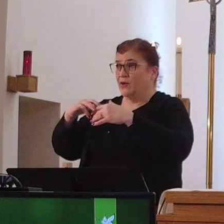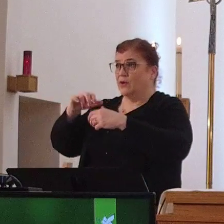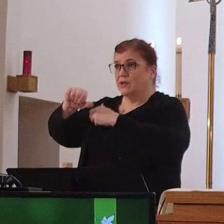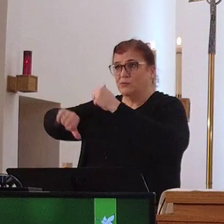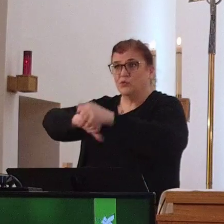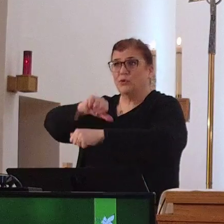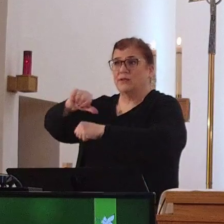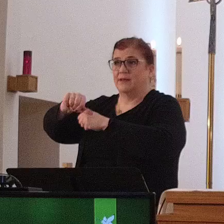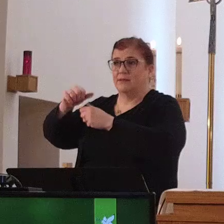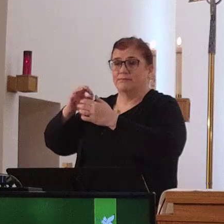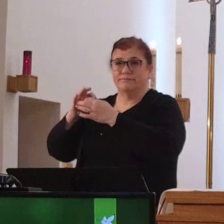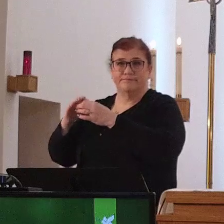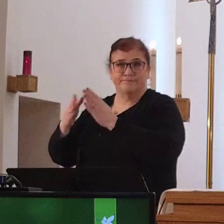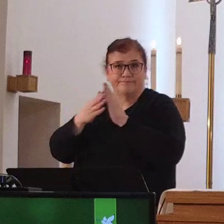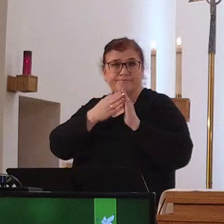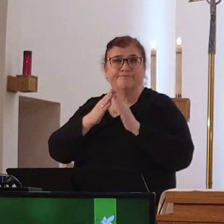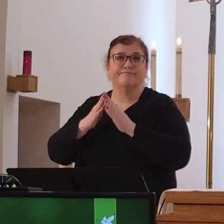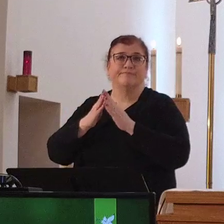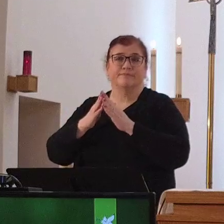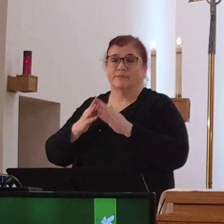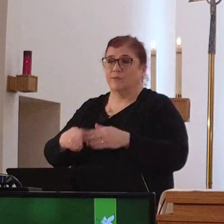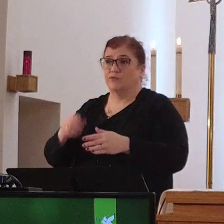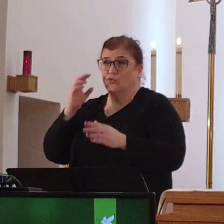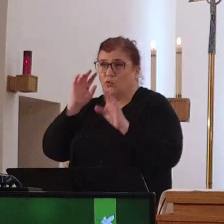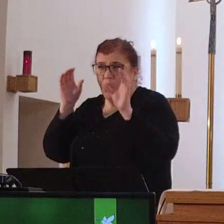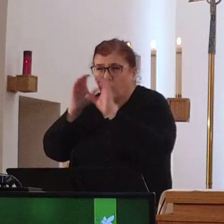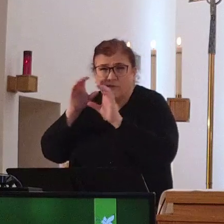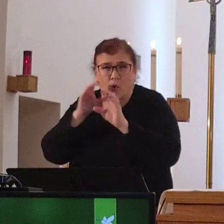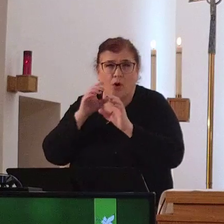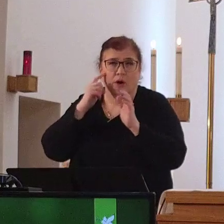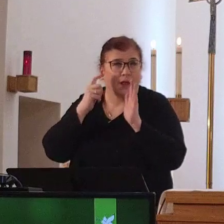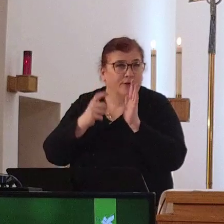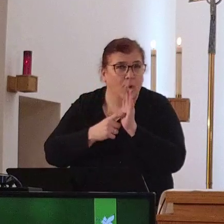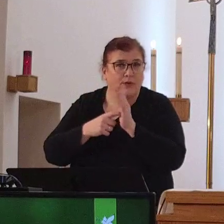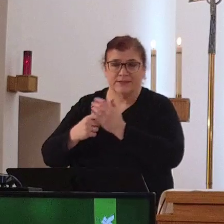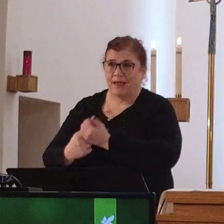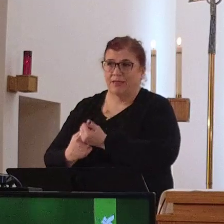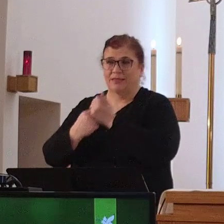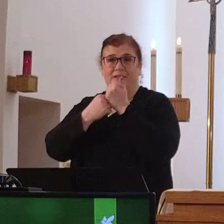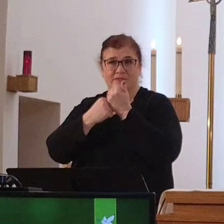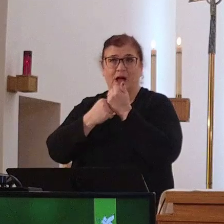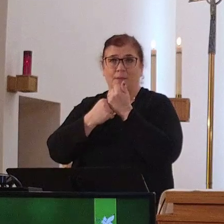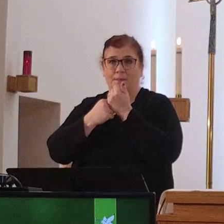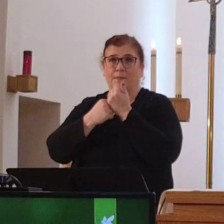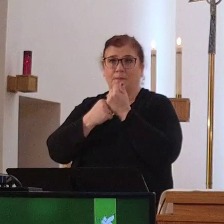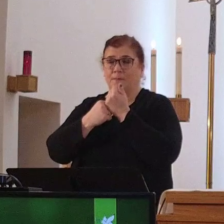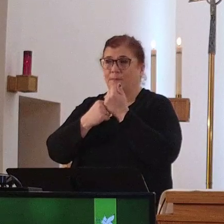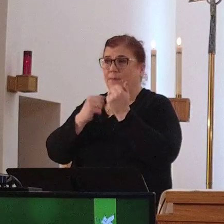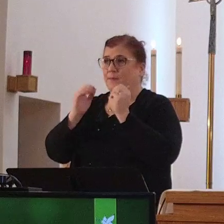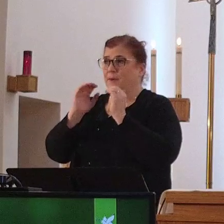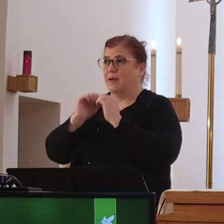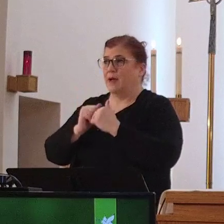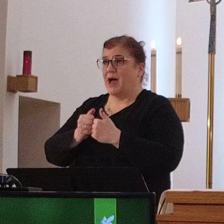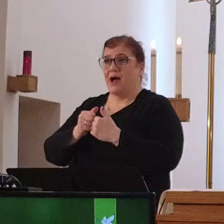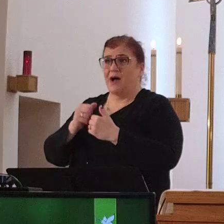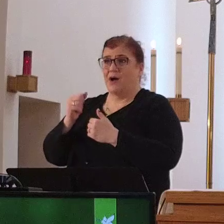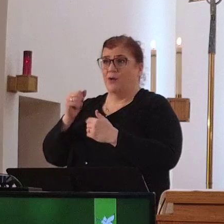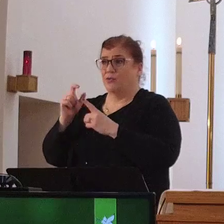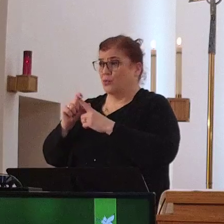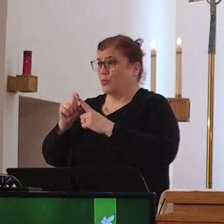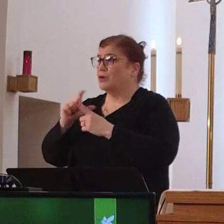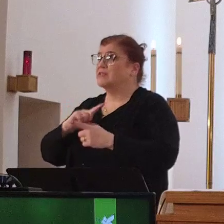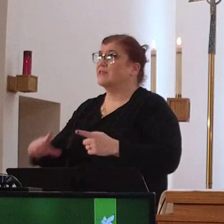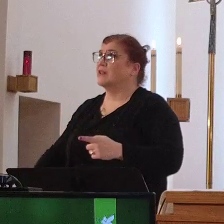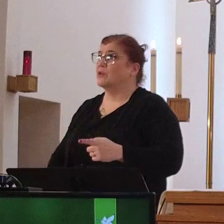community, to look for and notice and lift up how the words of